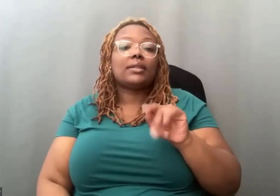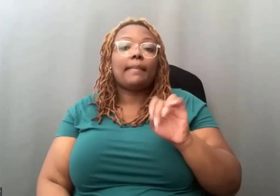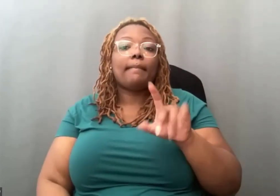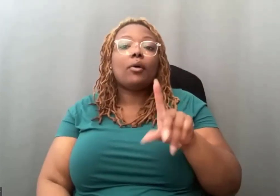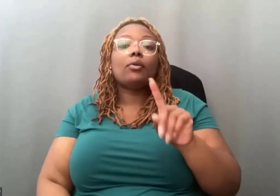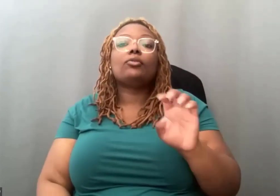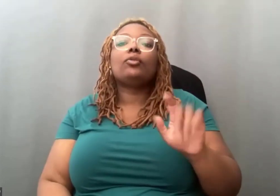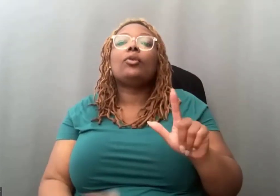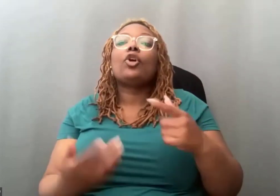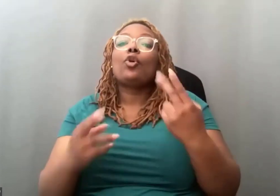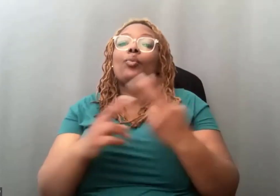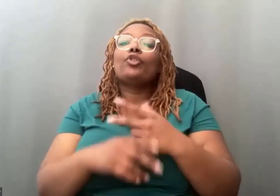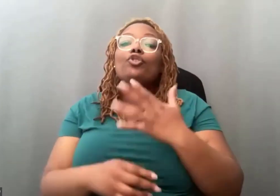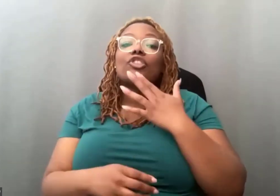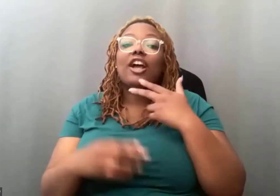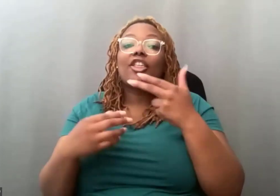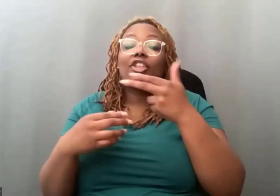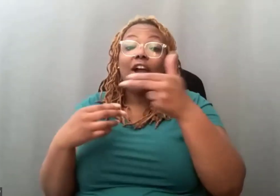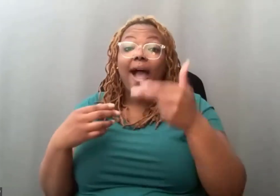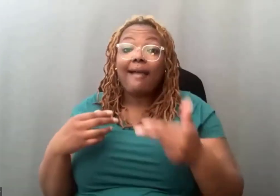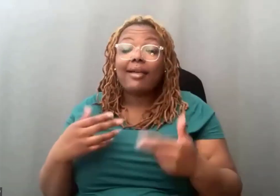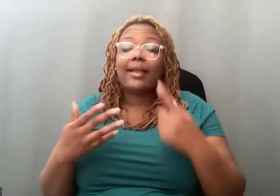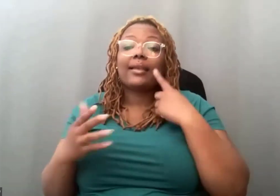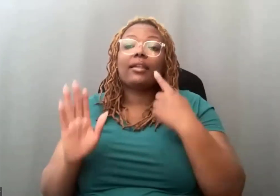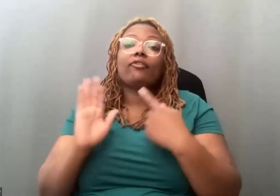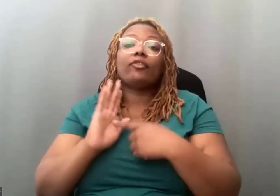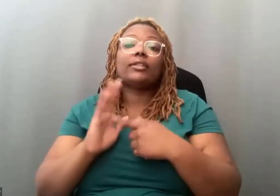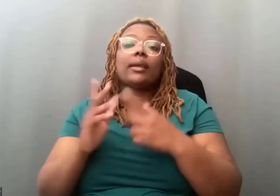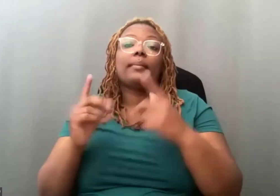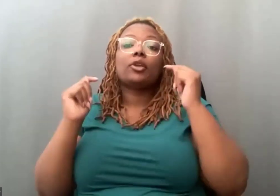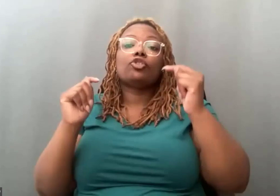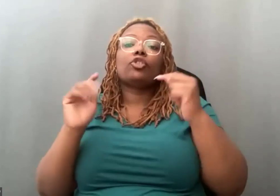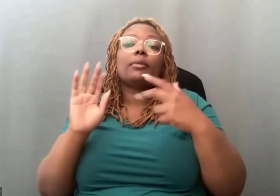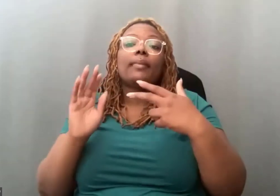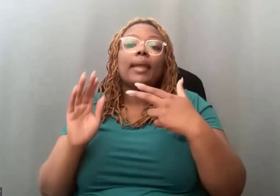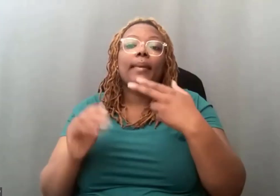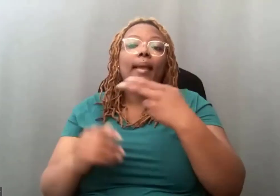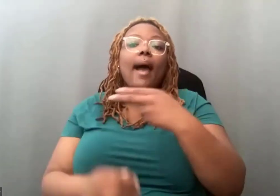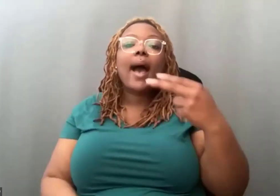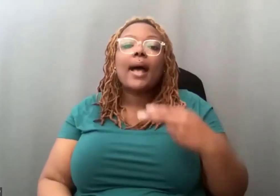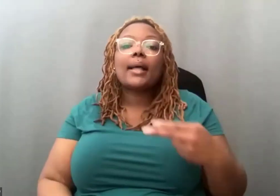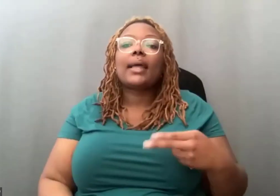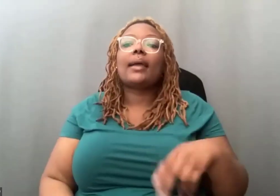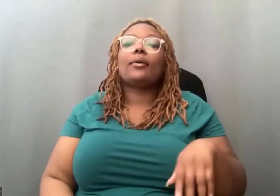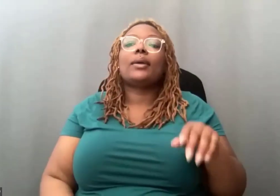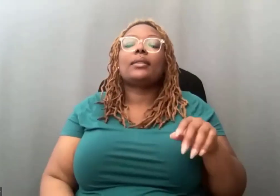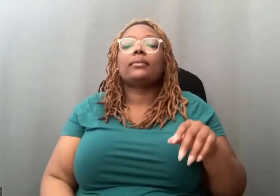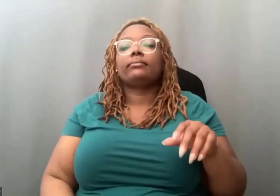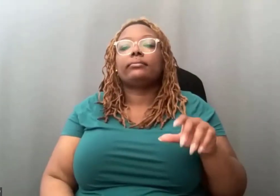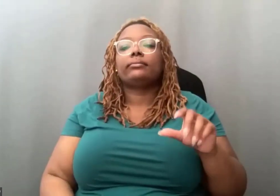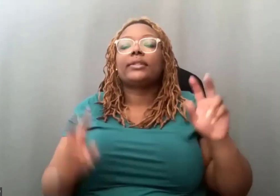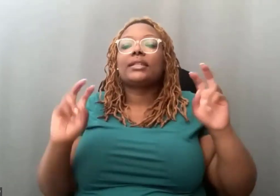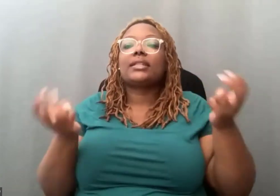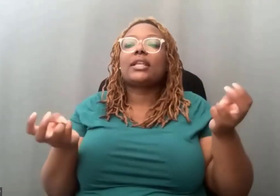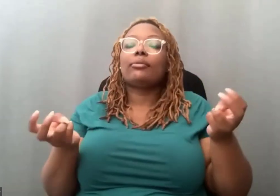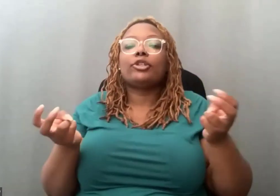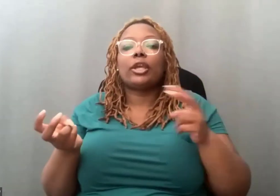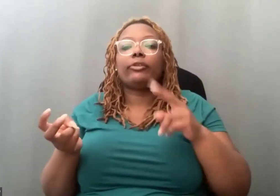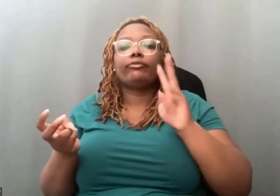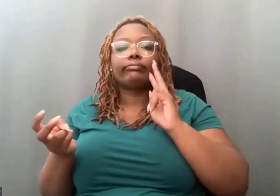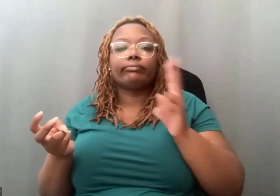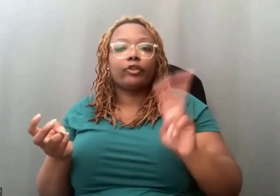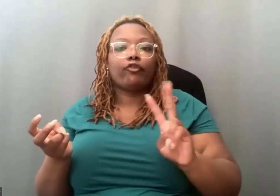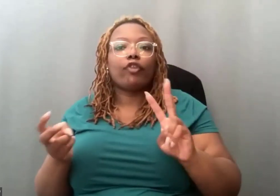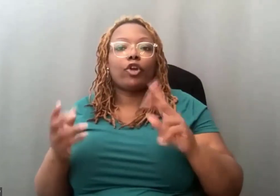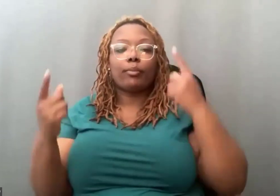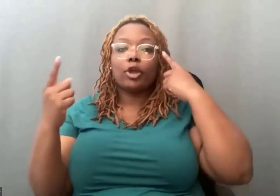use color highlighting. So a tutor might highlight something with subject-verb agreement in, let's say, blue.